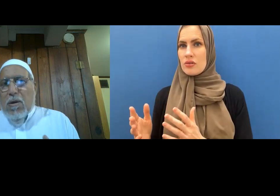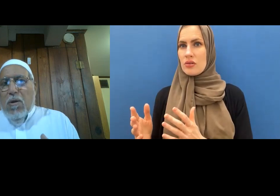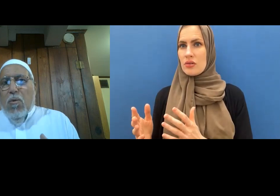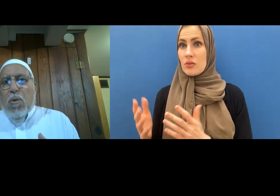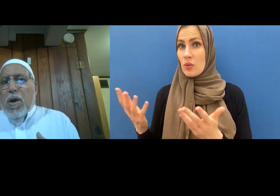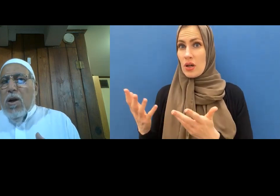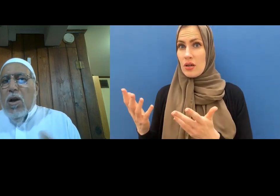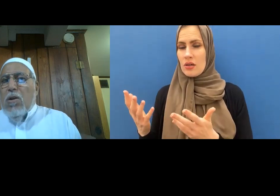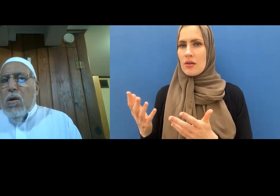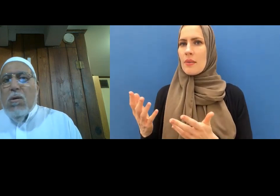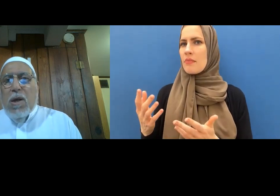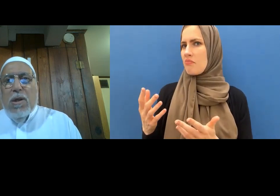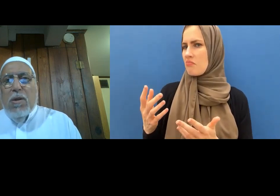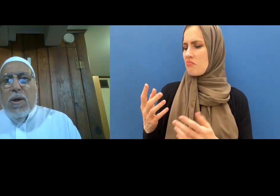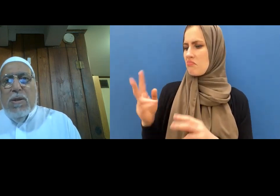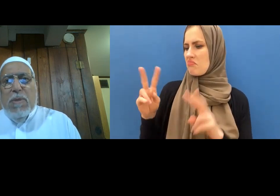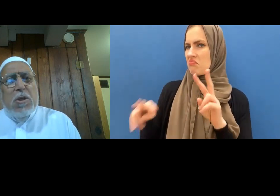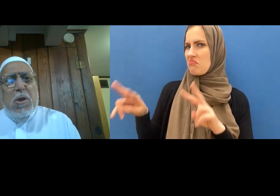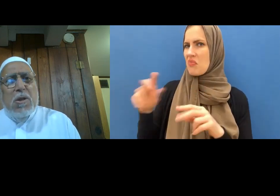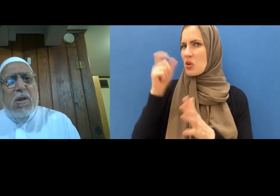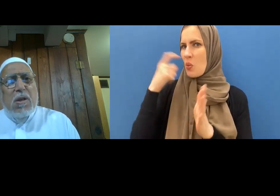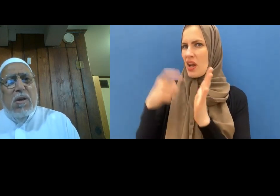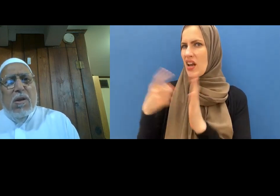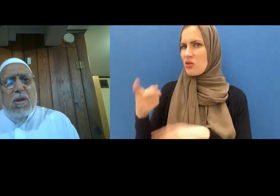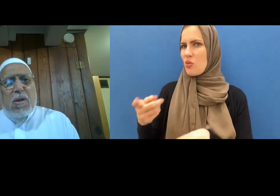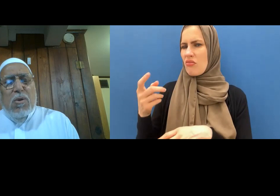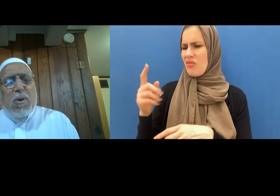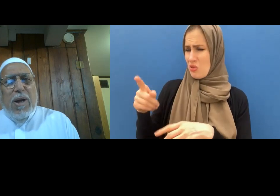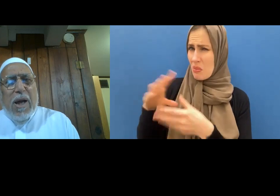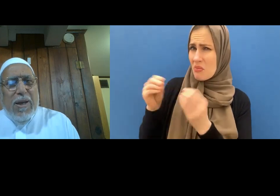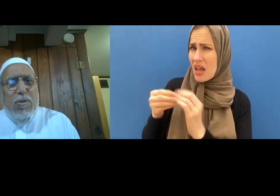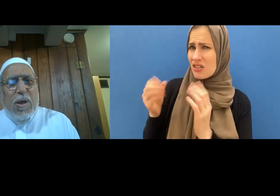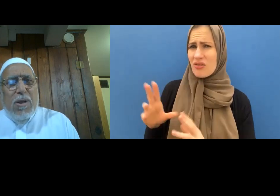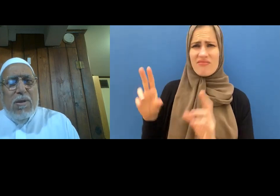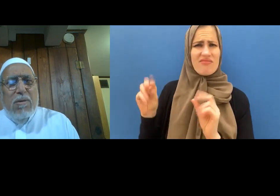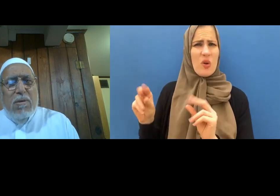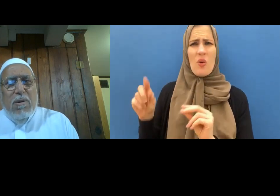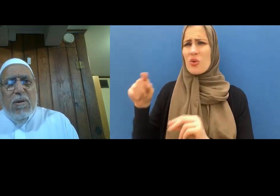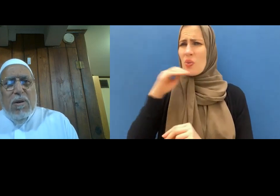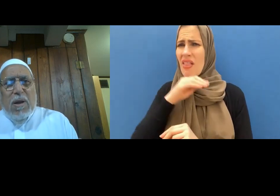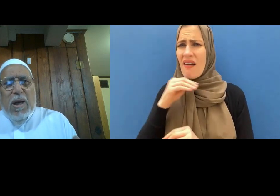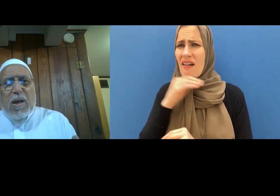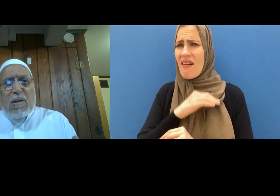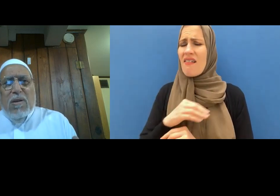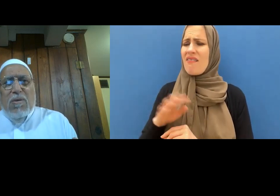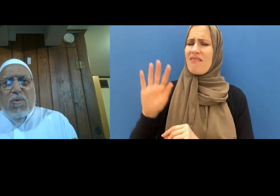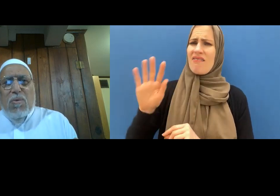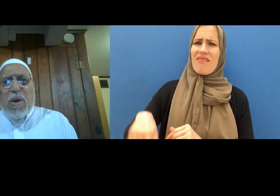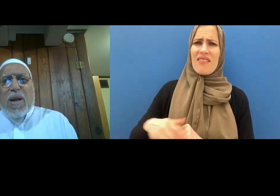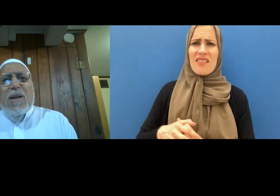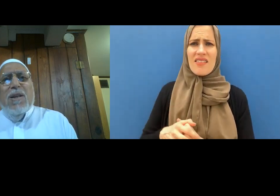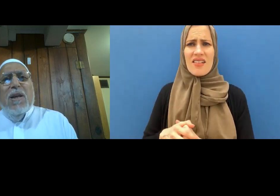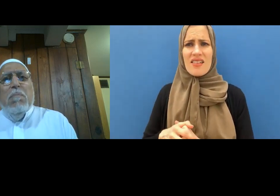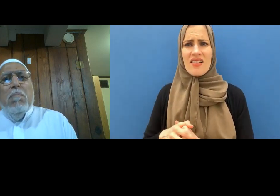that we are not recognizing you as messengers, you are lying to us, and